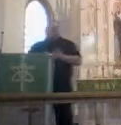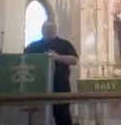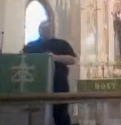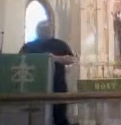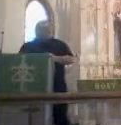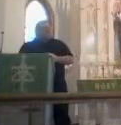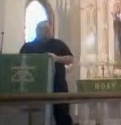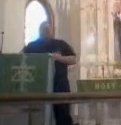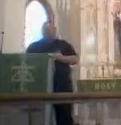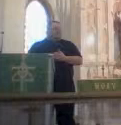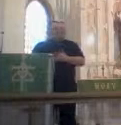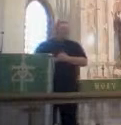dies unexpectedly.